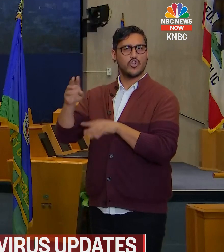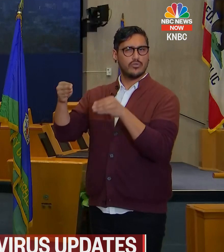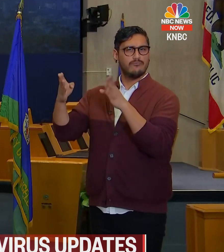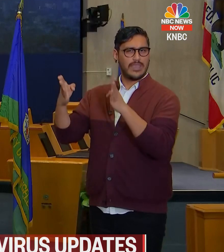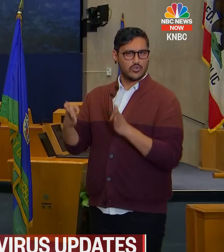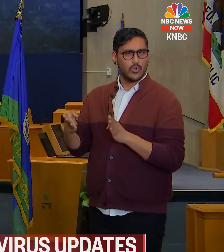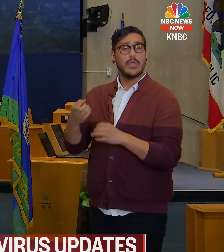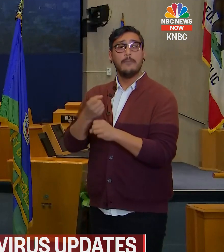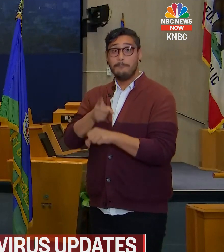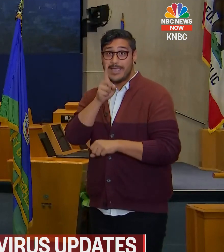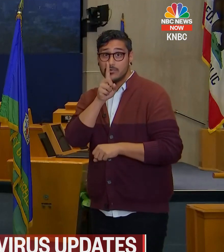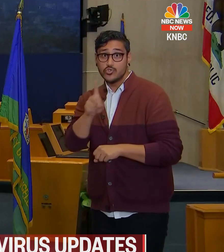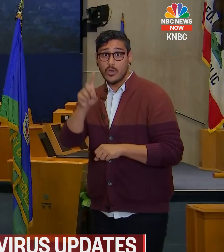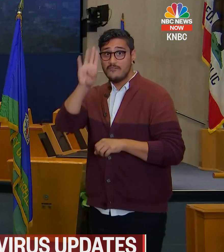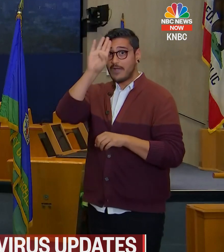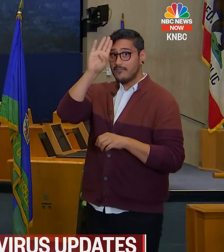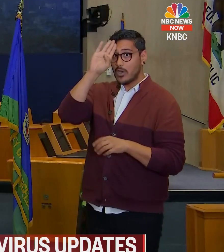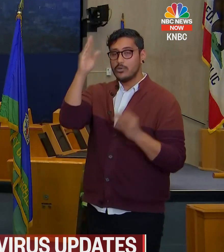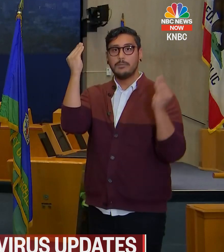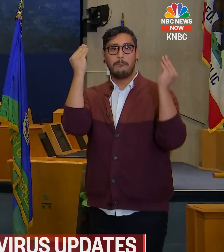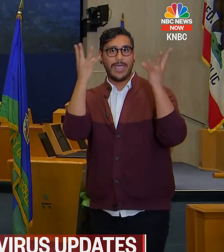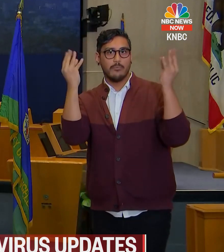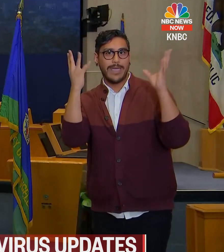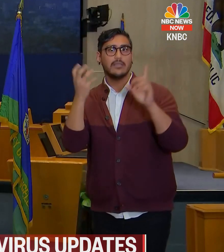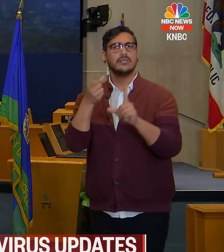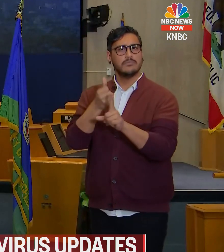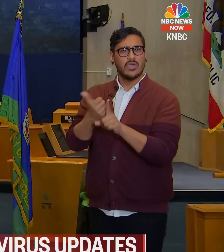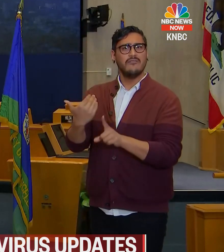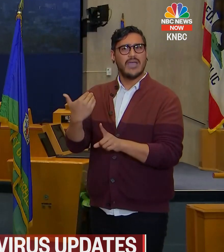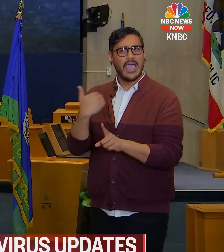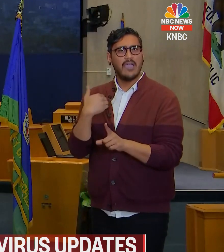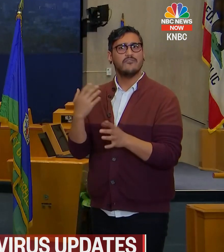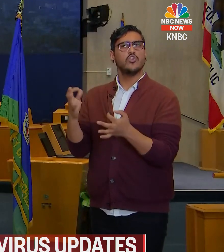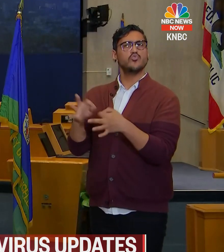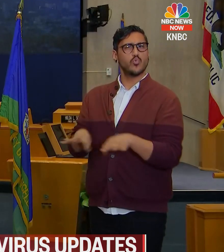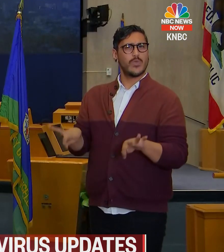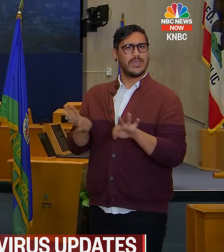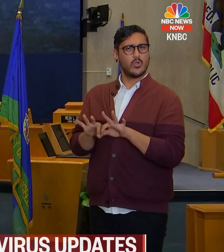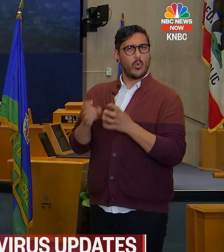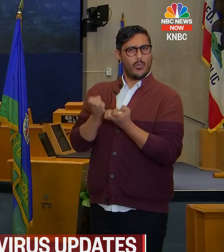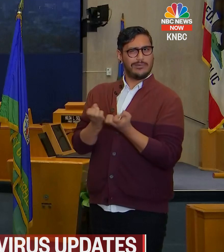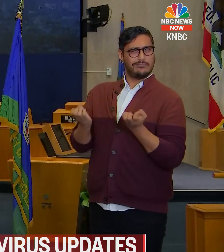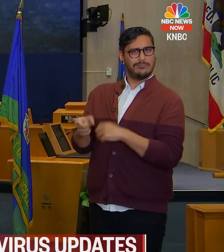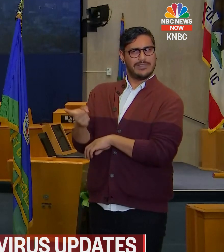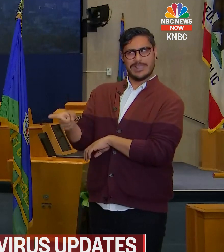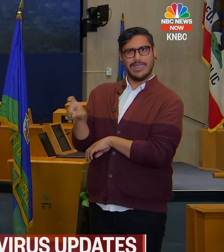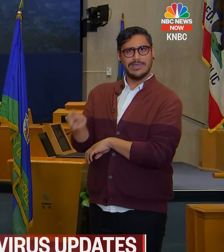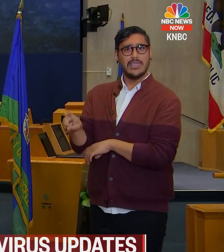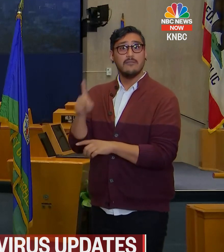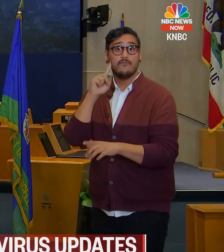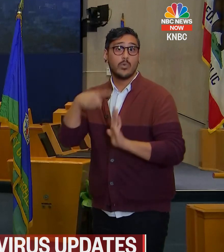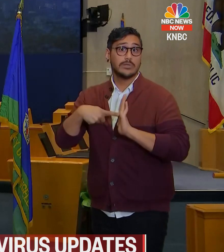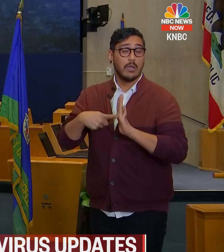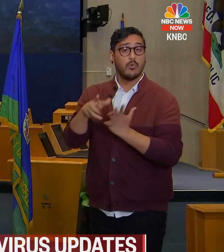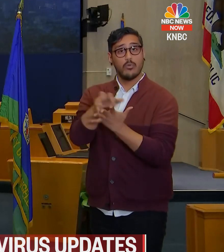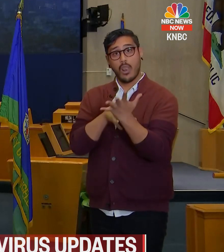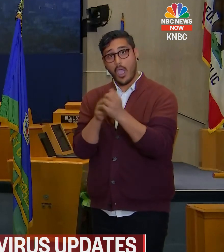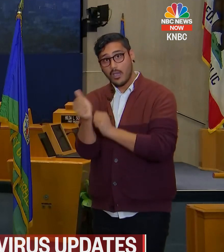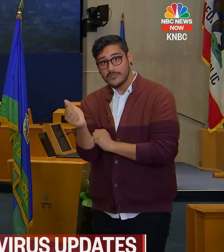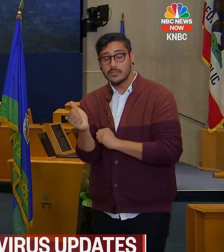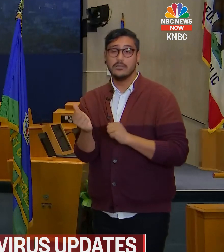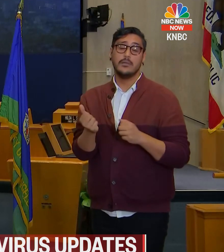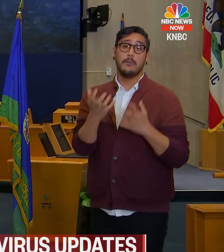ensuring that our firefighters and paramedics have the critical gear that they need, such as gloves,